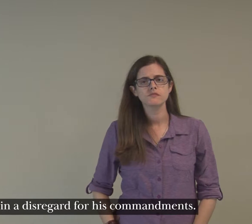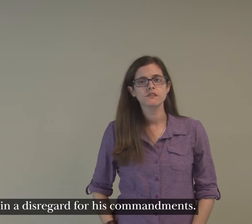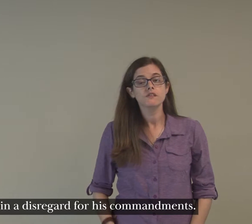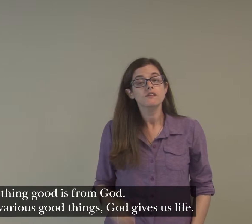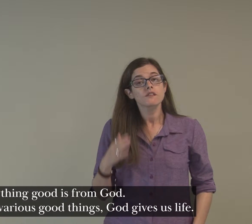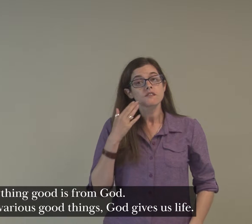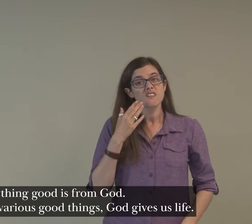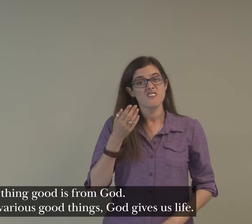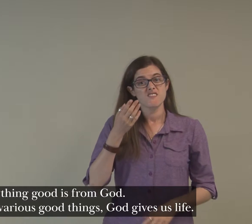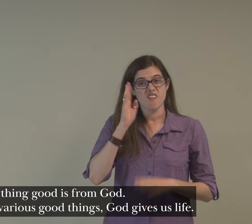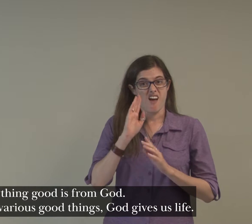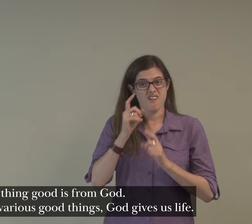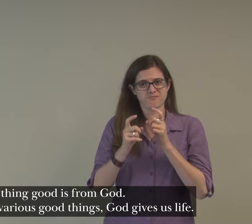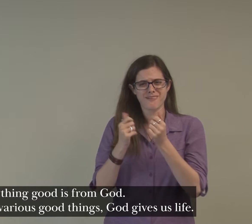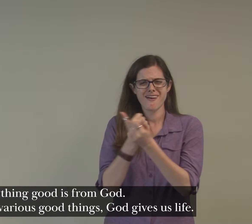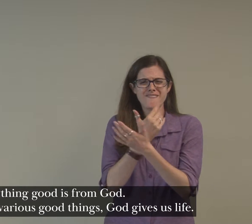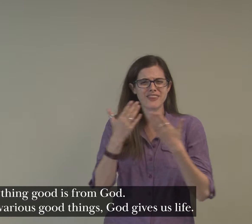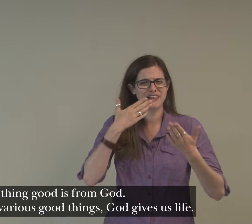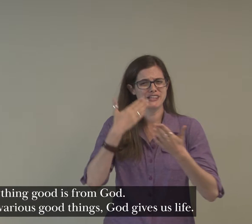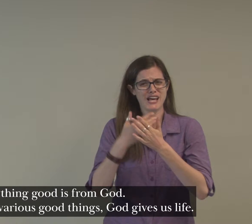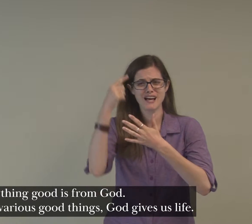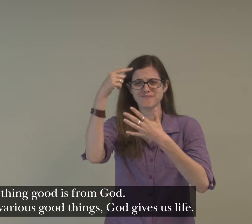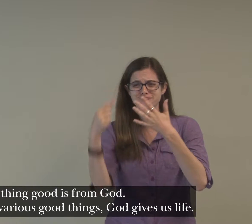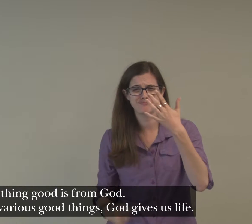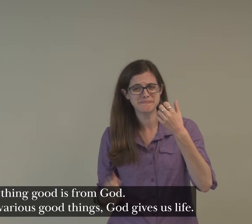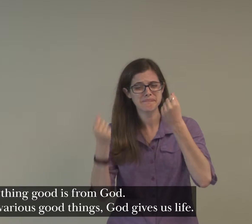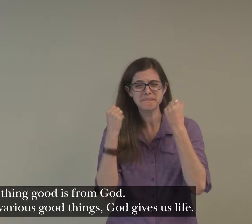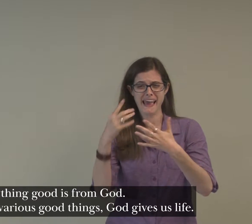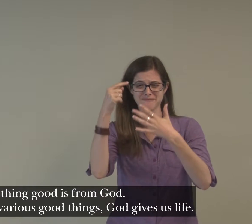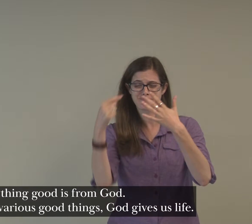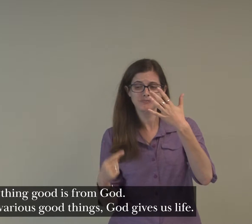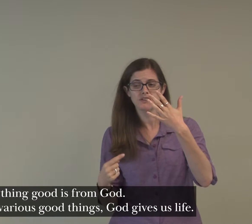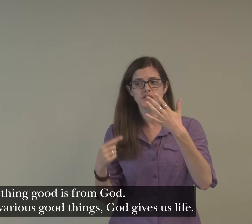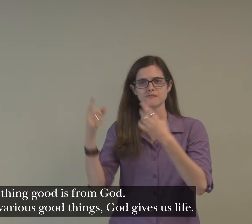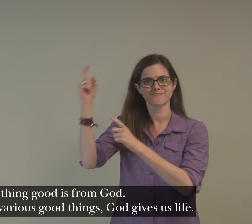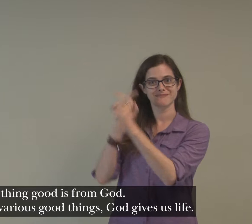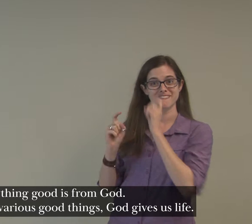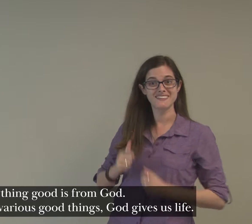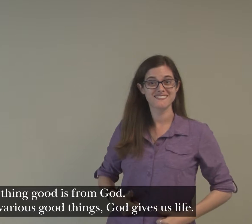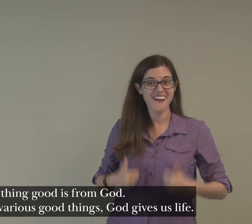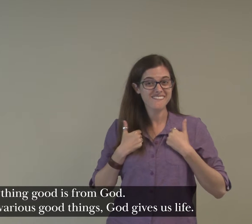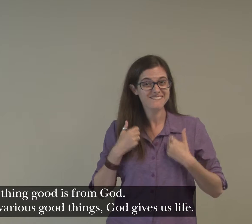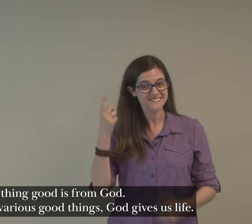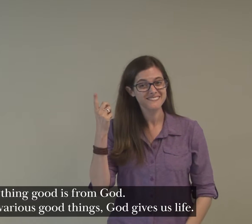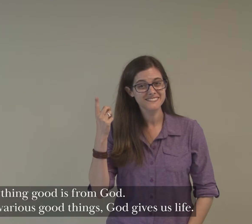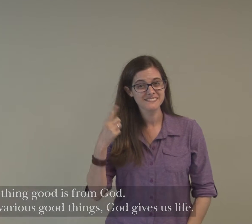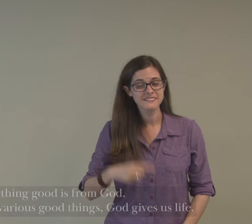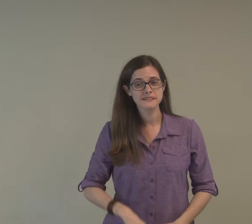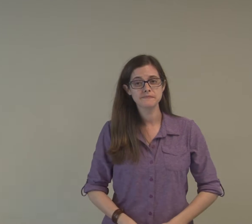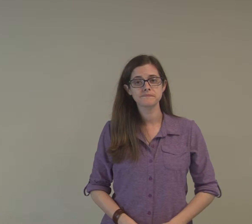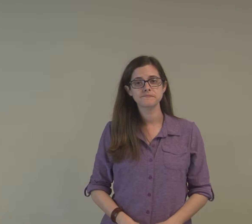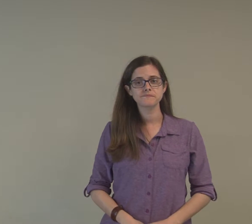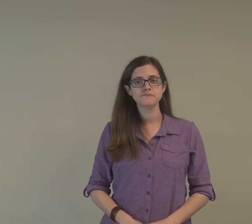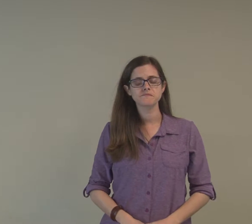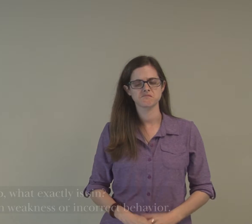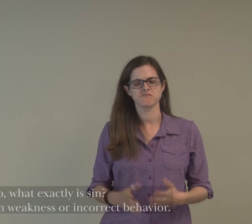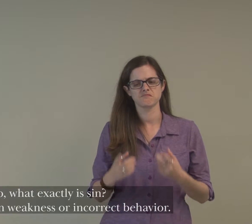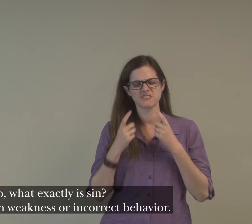Everything good is from God. Among the many various good things, God gives us life. So what exactly is